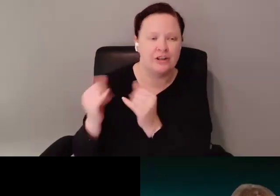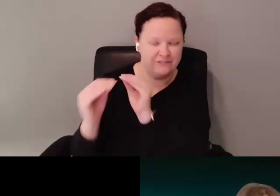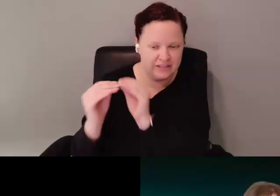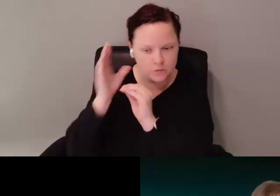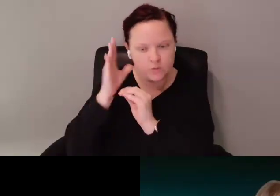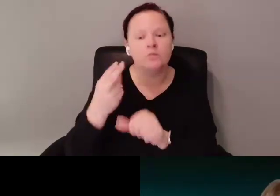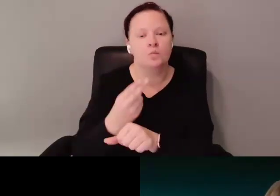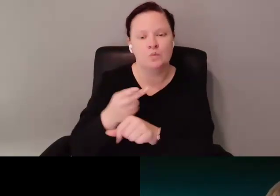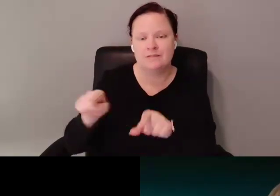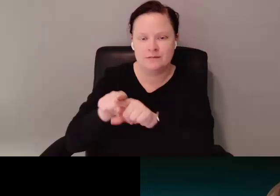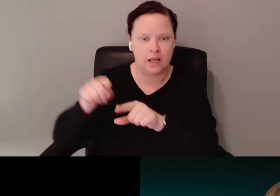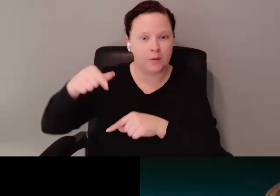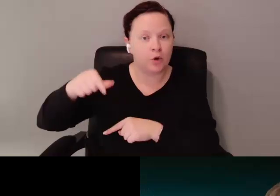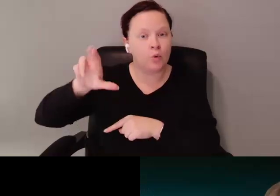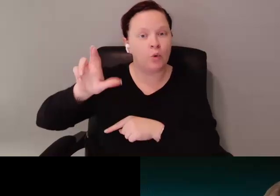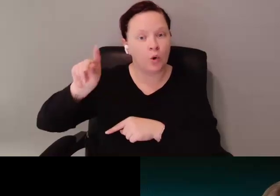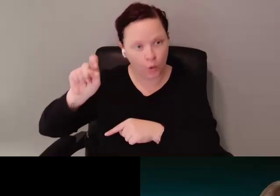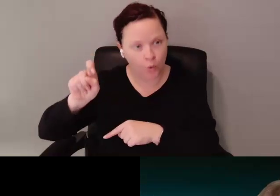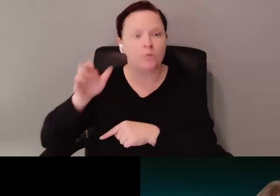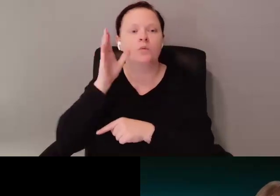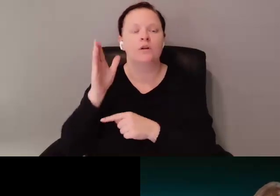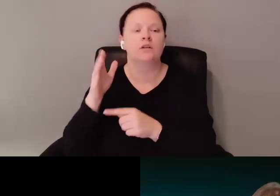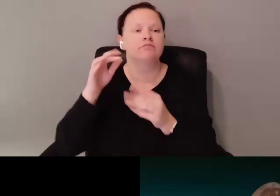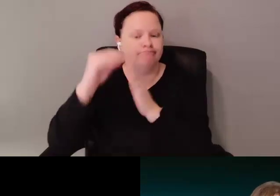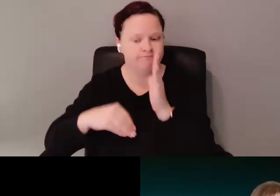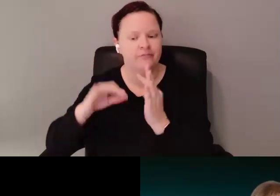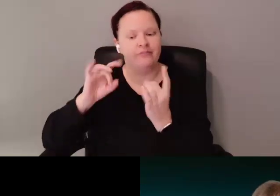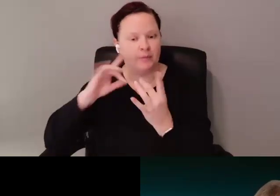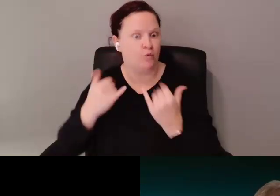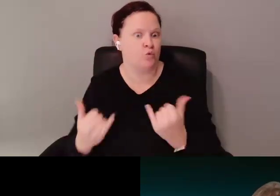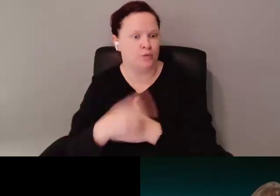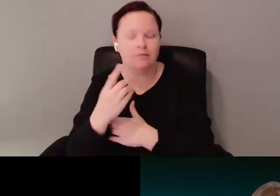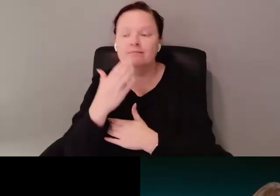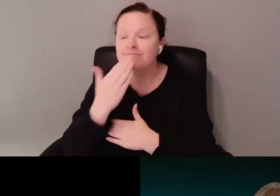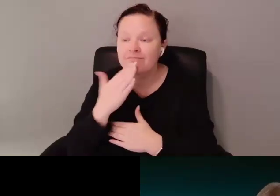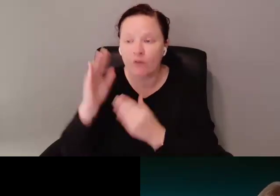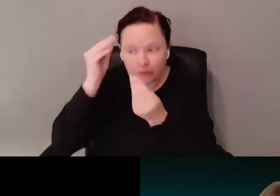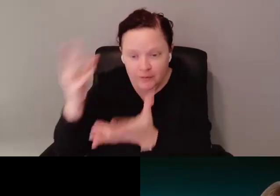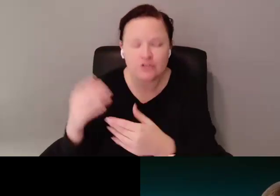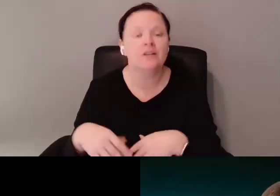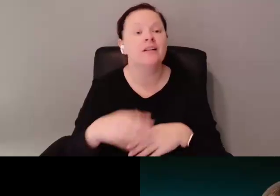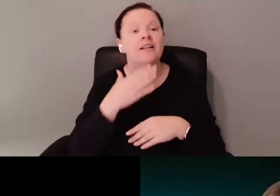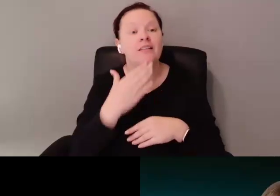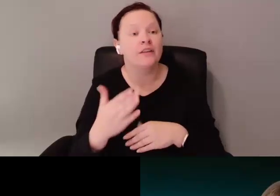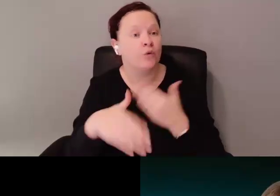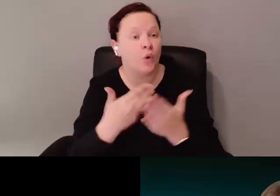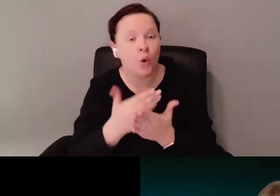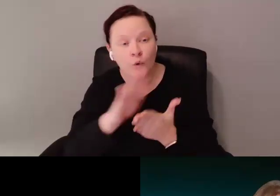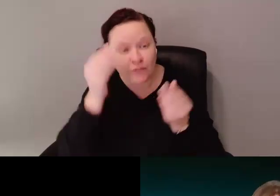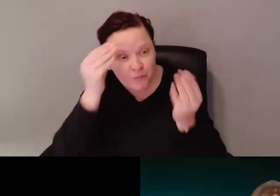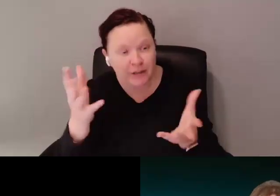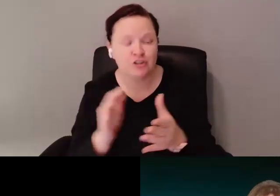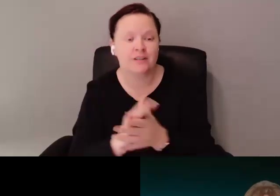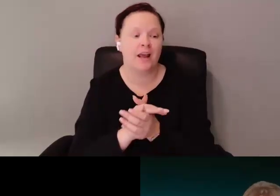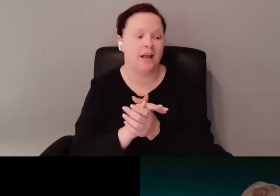still use that QR code and it will direct to this one. But thank you for that information. Thank you for all your